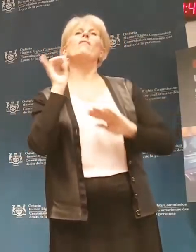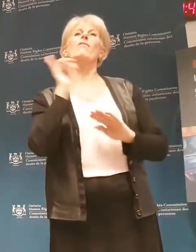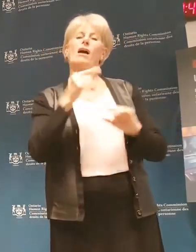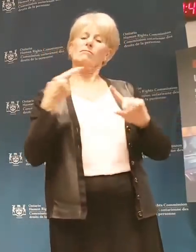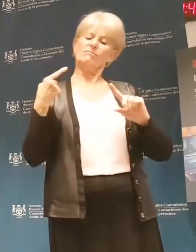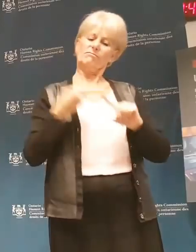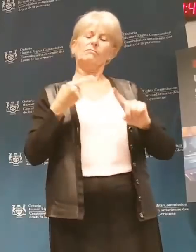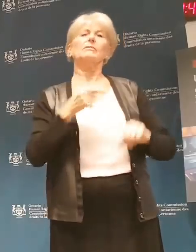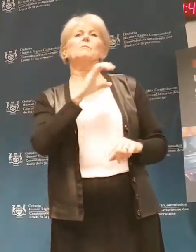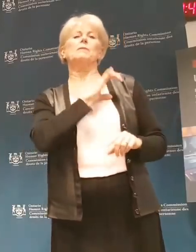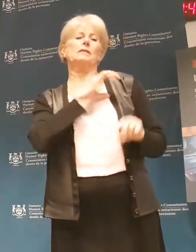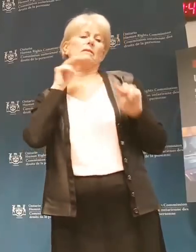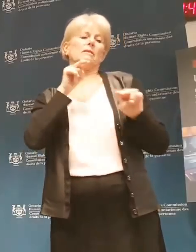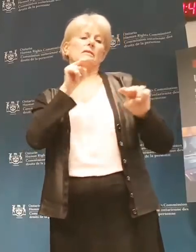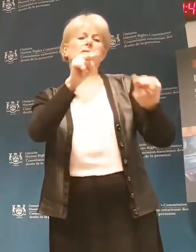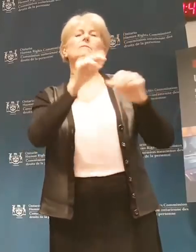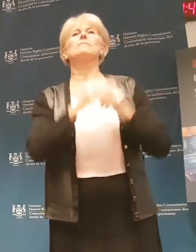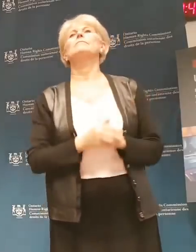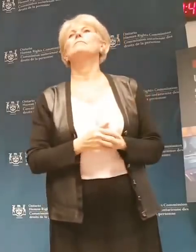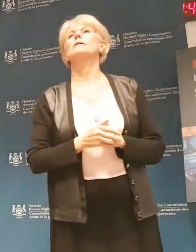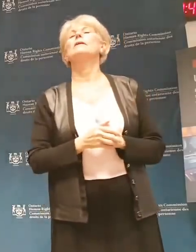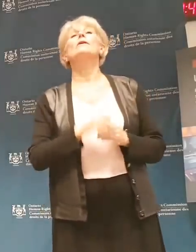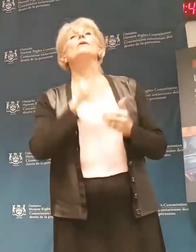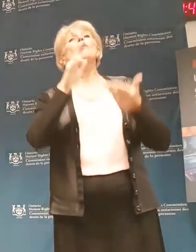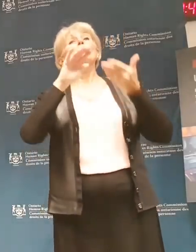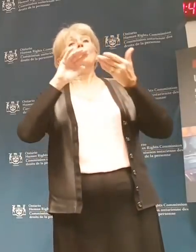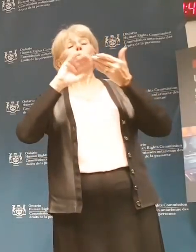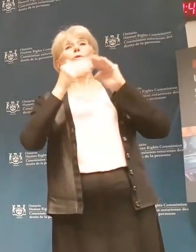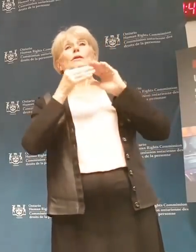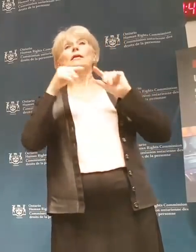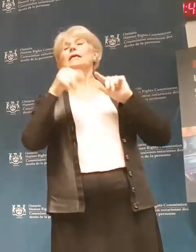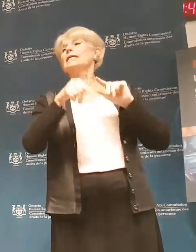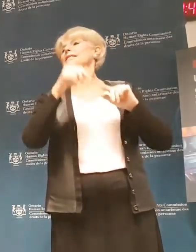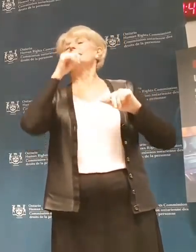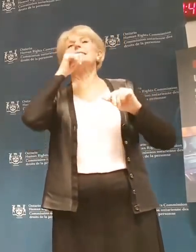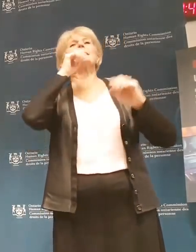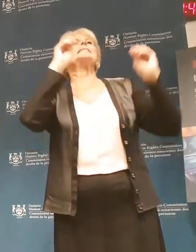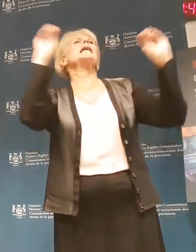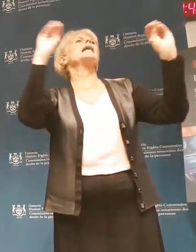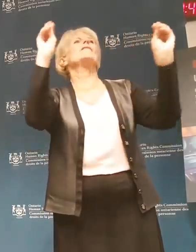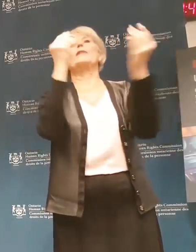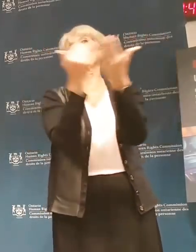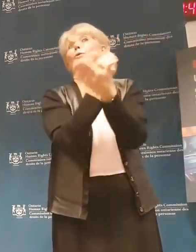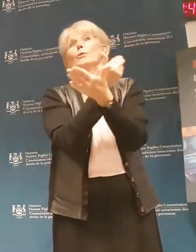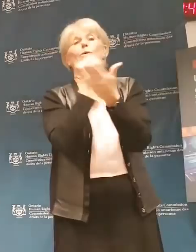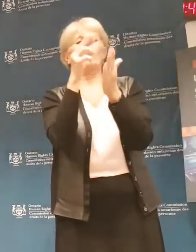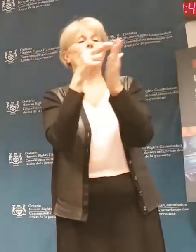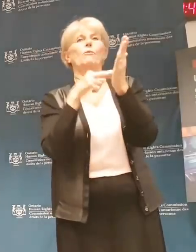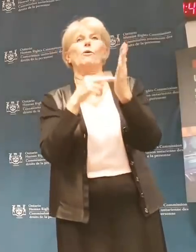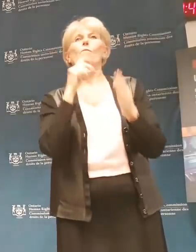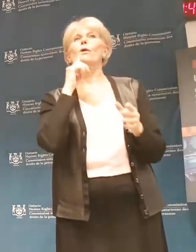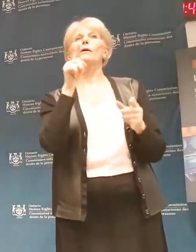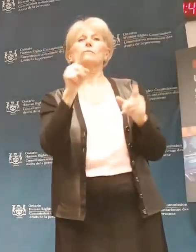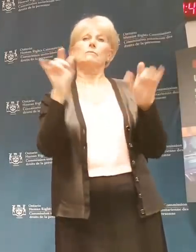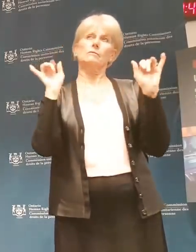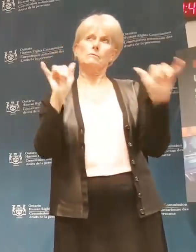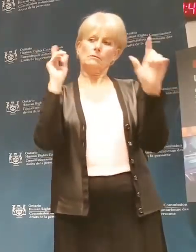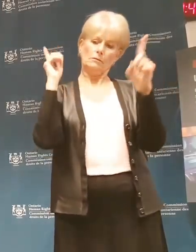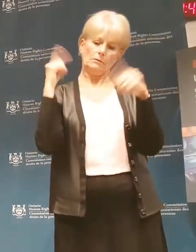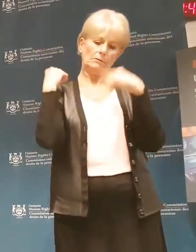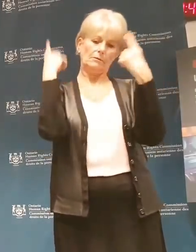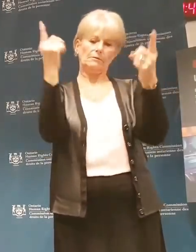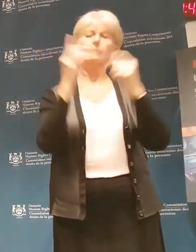over-policing. So for community, this report does not inaugurate any new learning. For in fact, this reality has long been